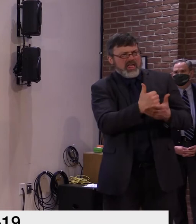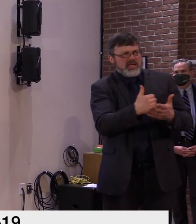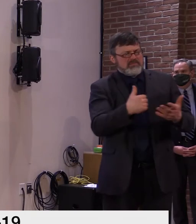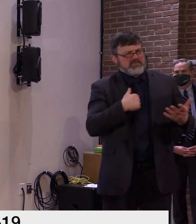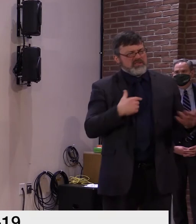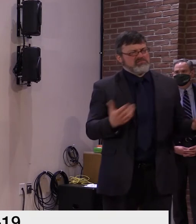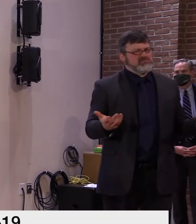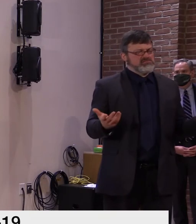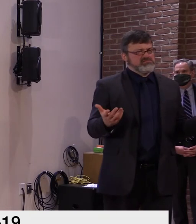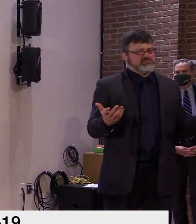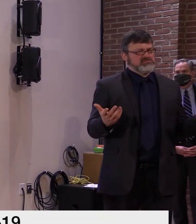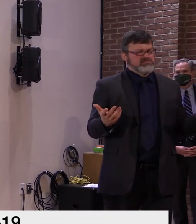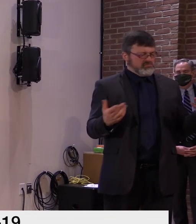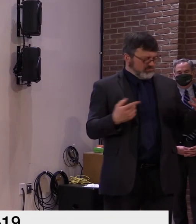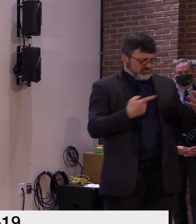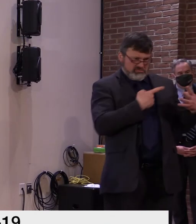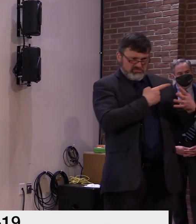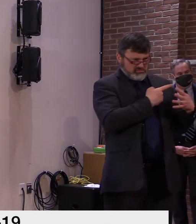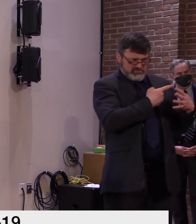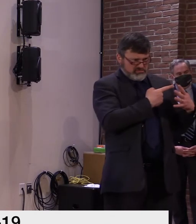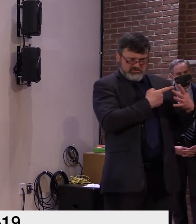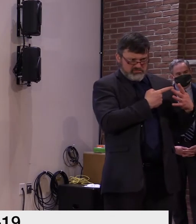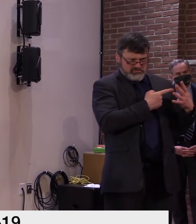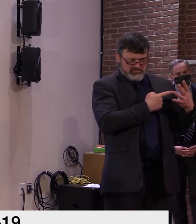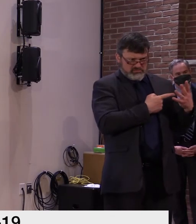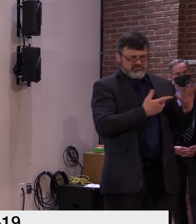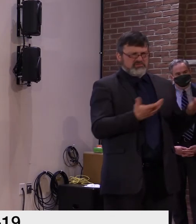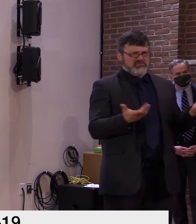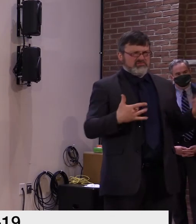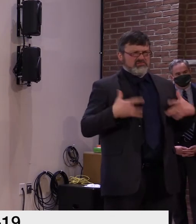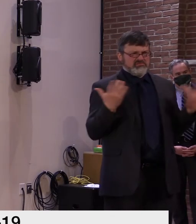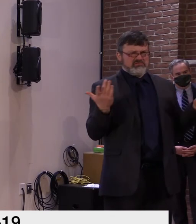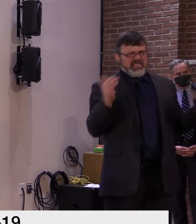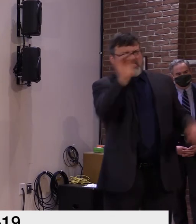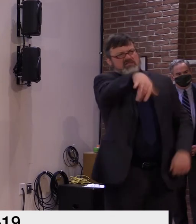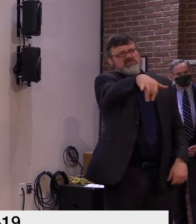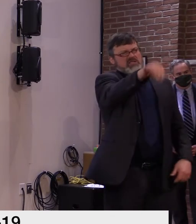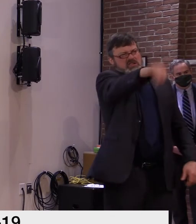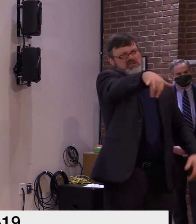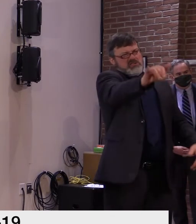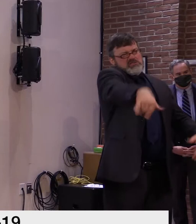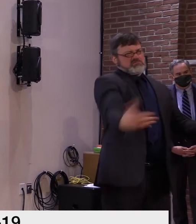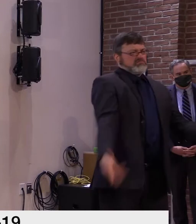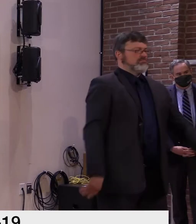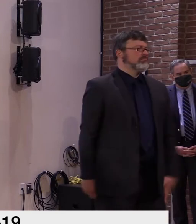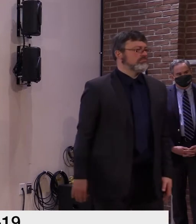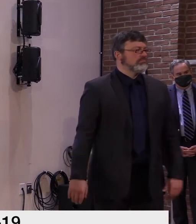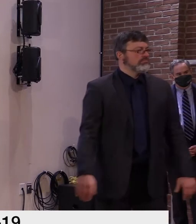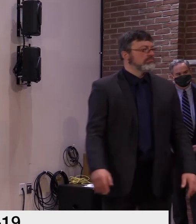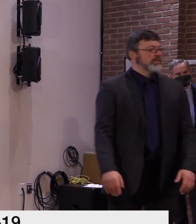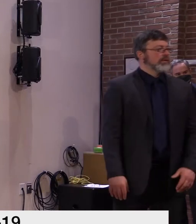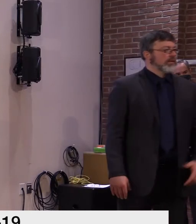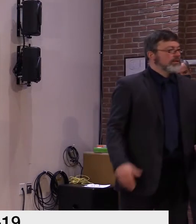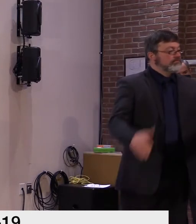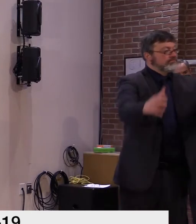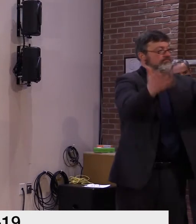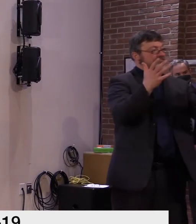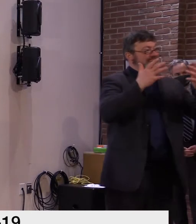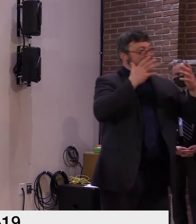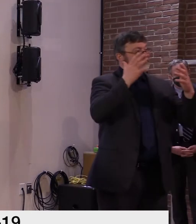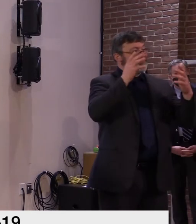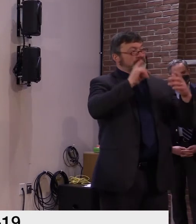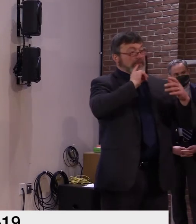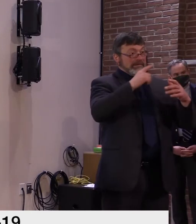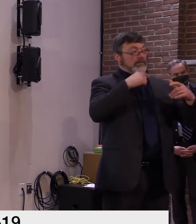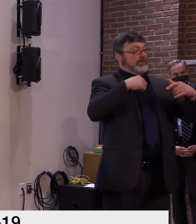everyone, we need to continue to do our job or do our duty to protect others. So Dr.